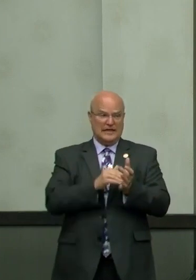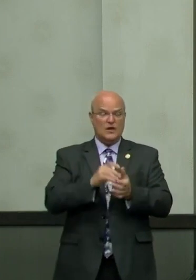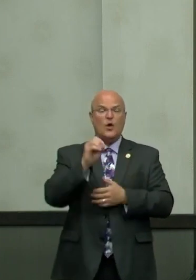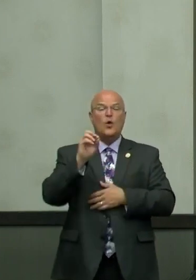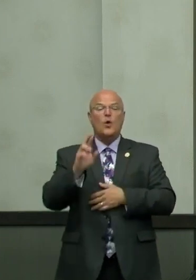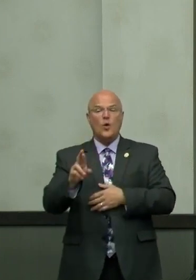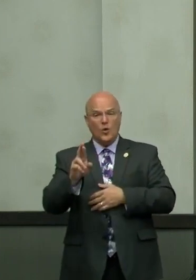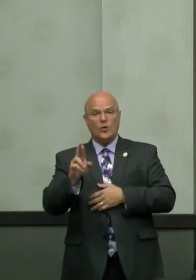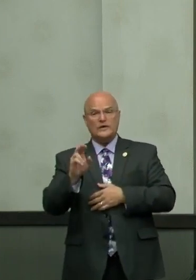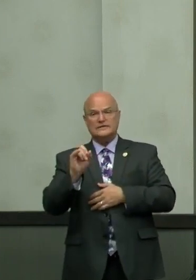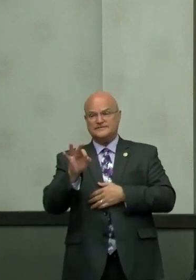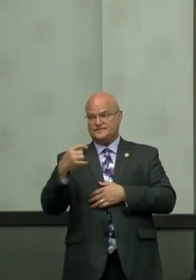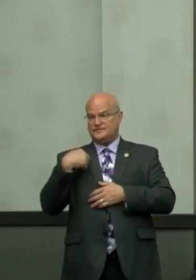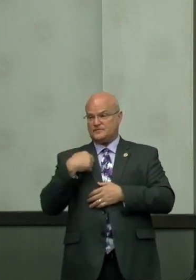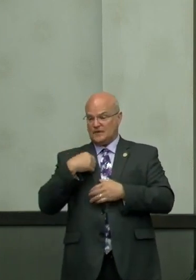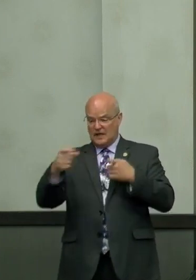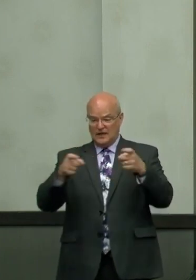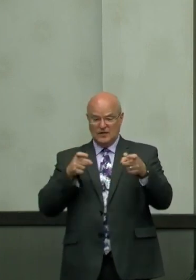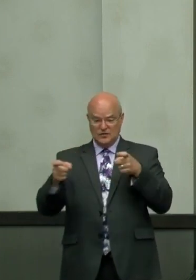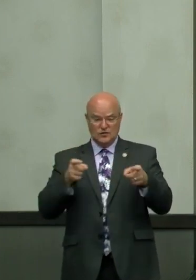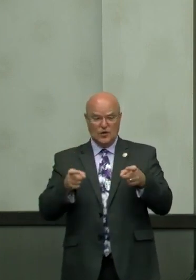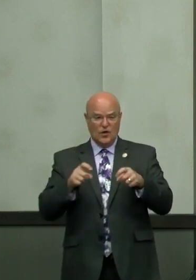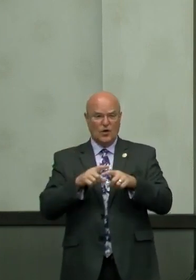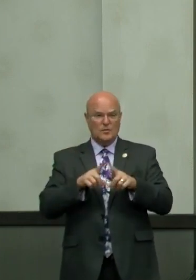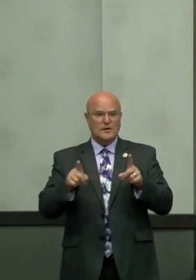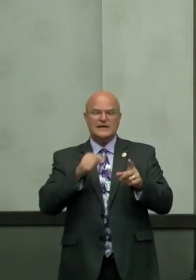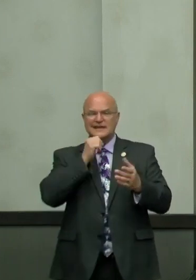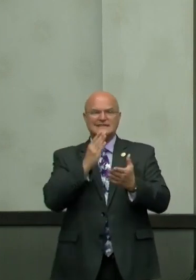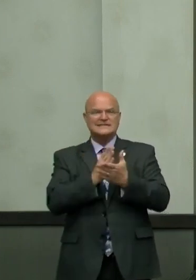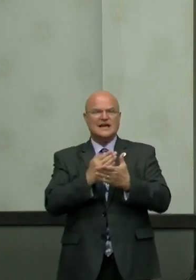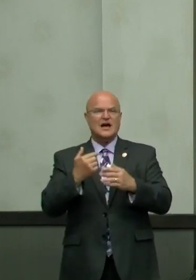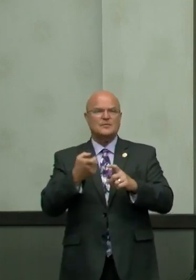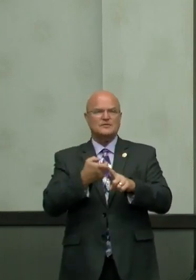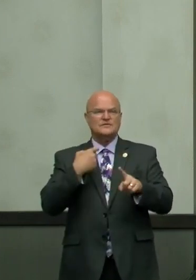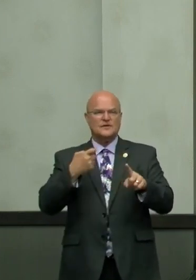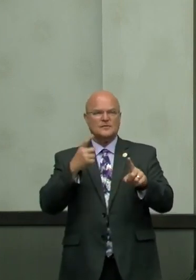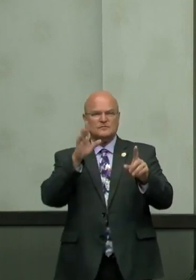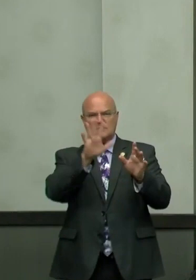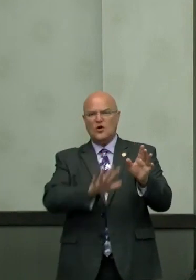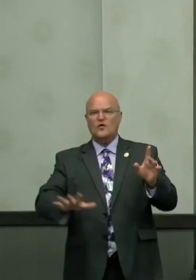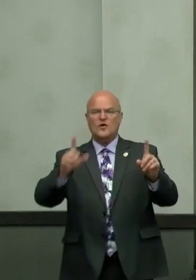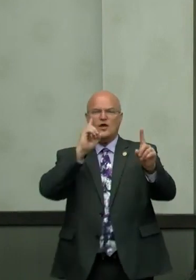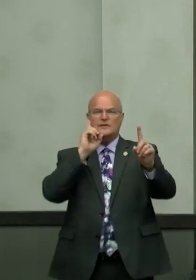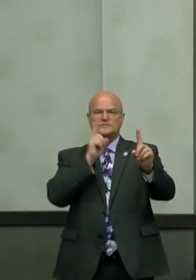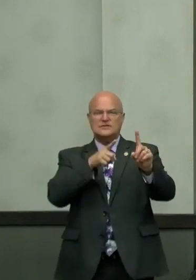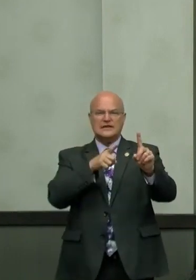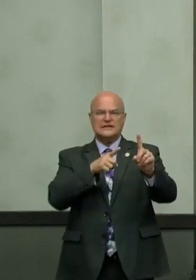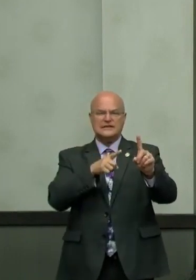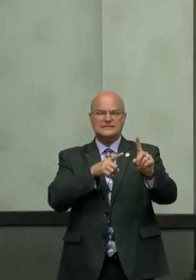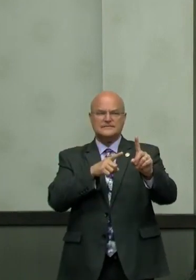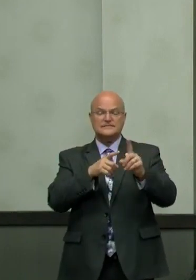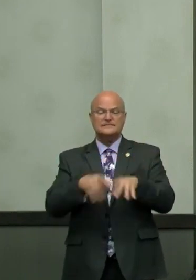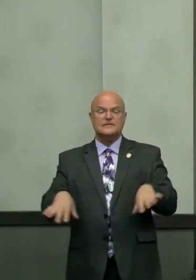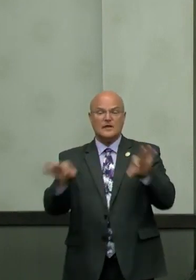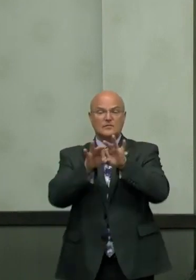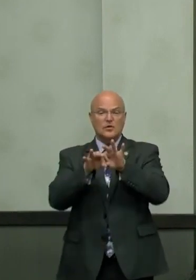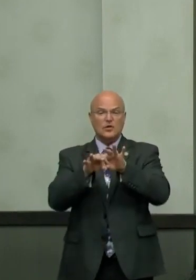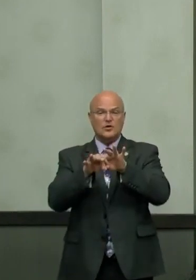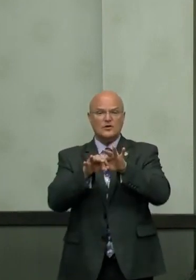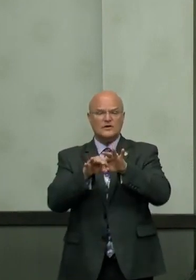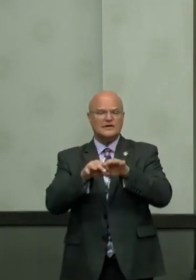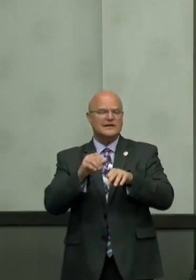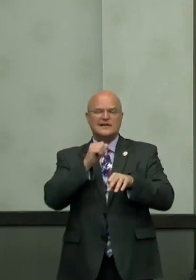or whether we've got control of that and it shouldn't stop us from overall objective. The key thing is that we don't have